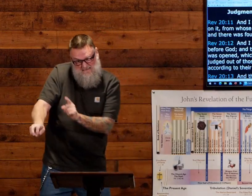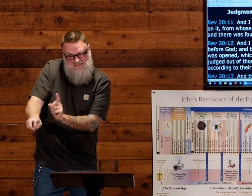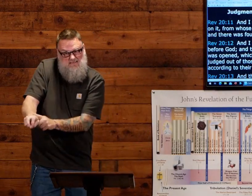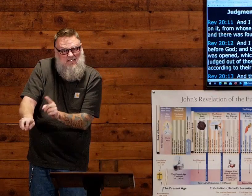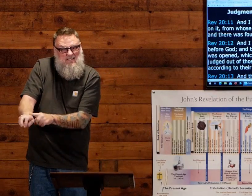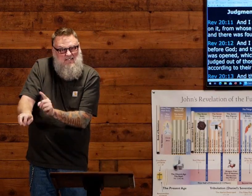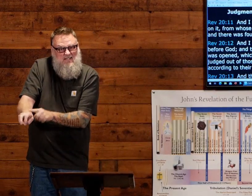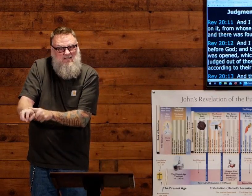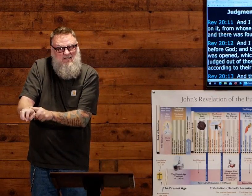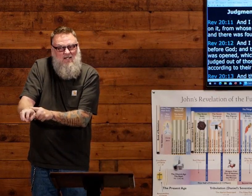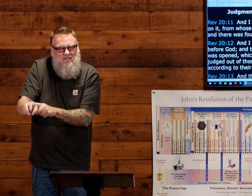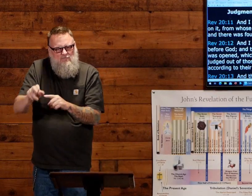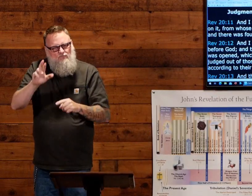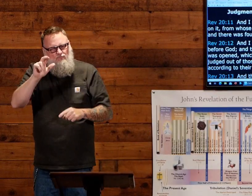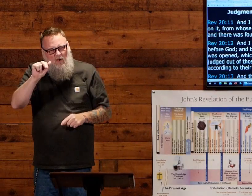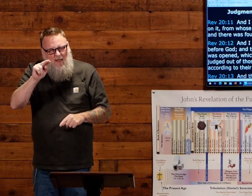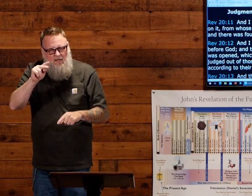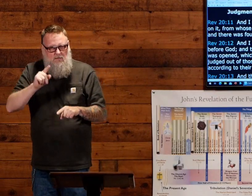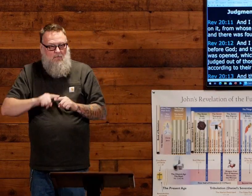To clarify,